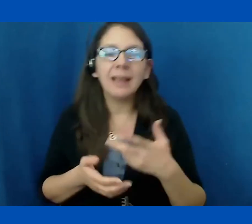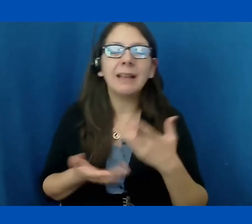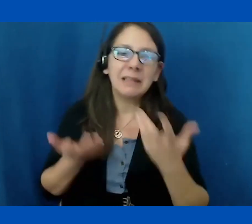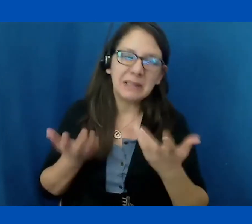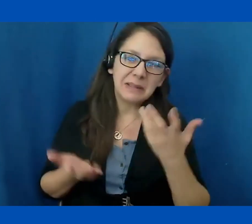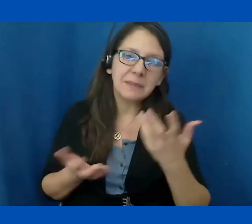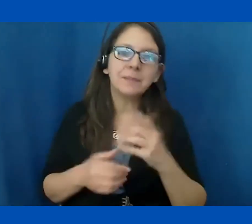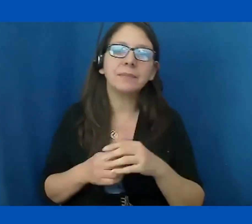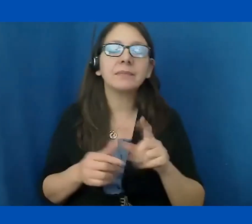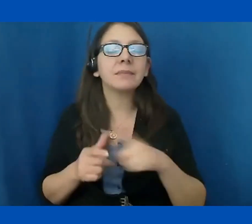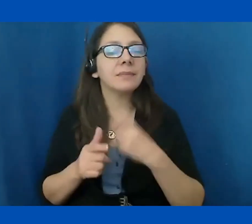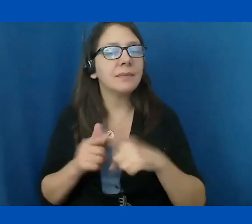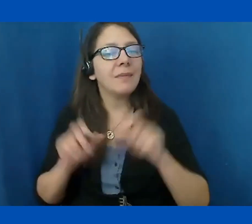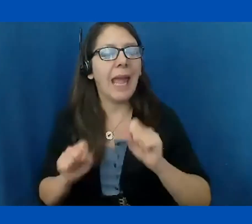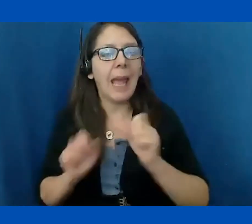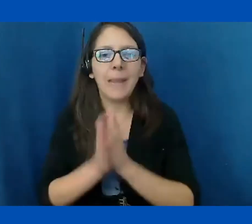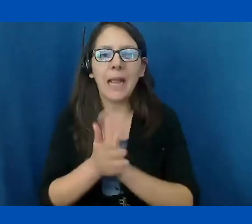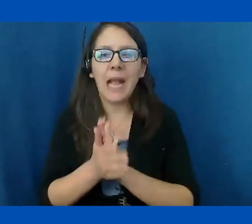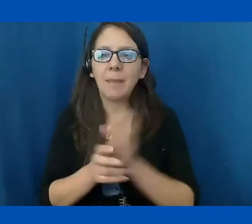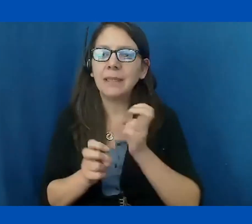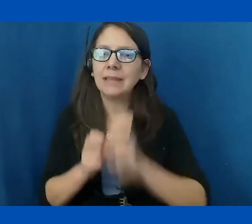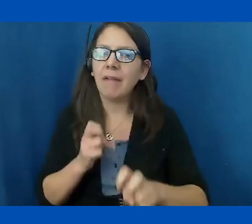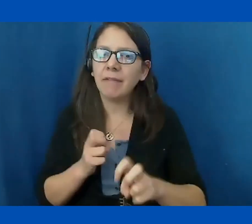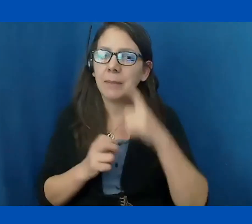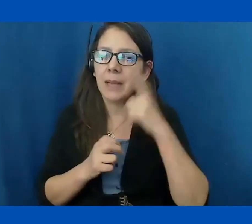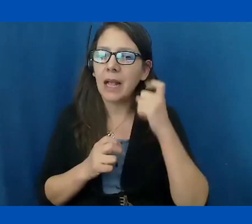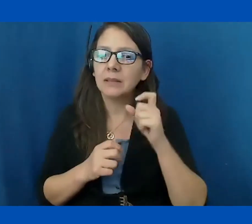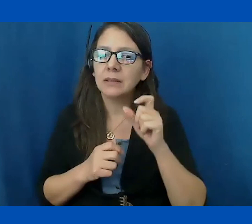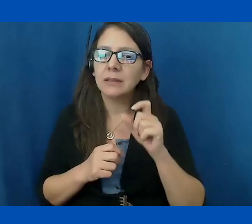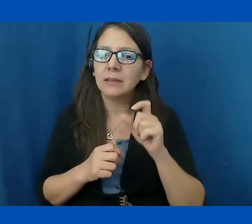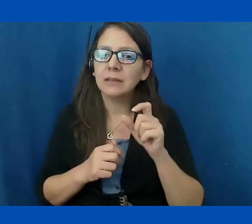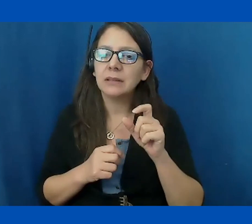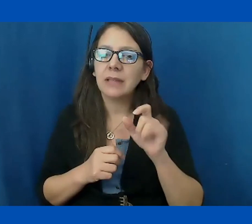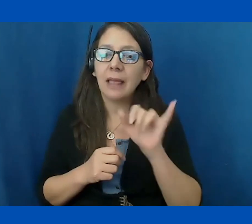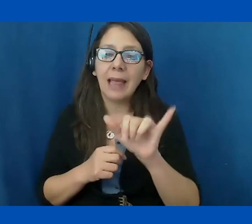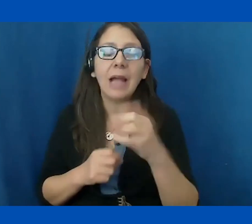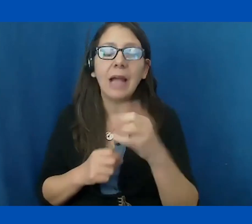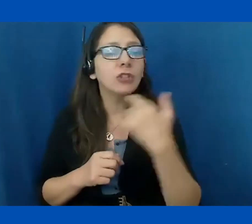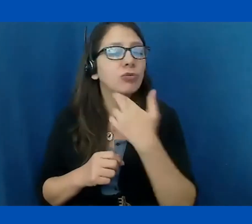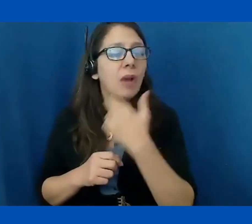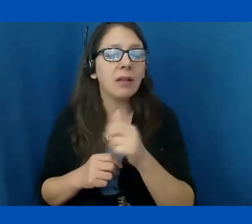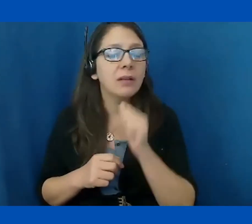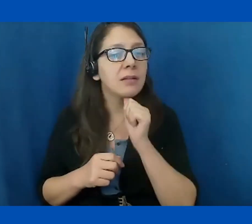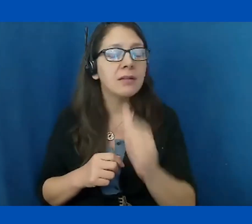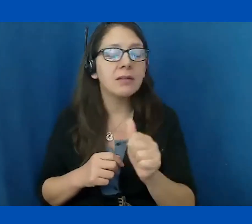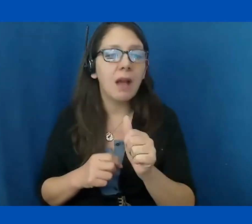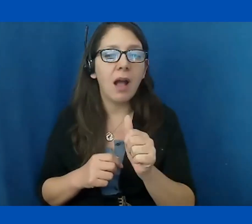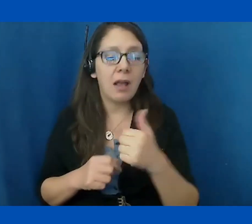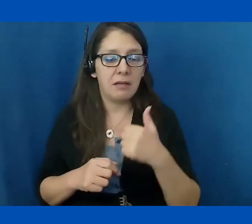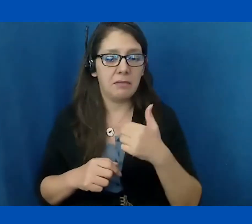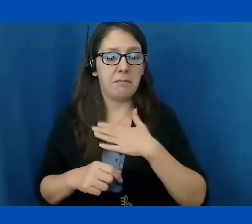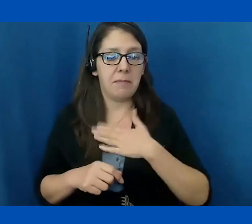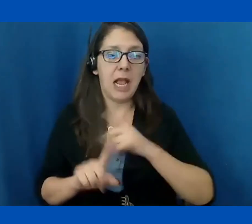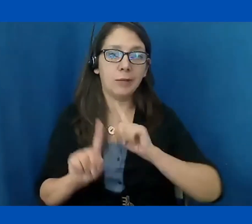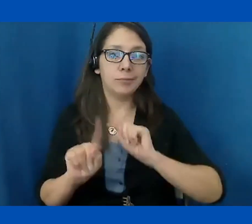Then it gets tricky, because once, if it's an unfamiliar restaurant and it's the kind that where you seat yourself, after I